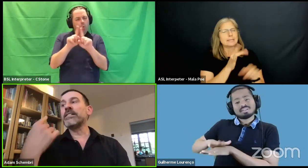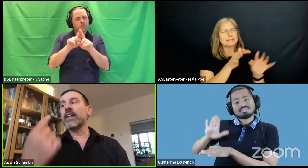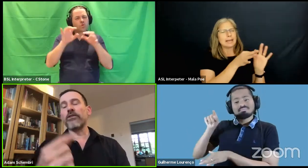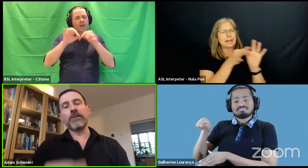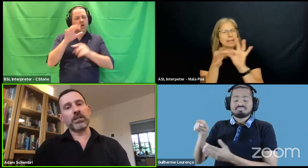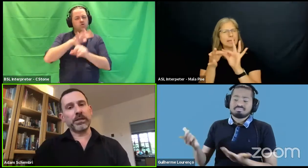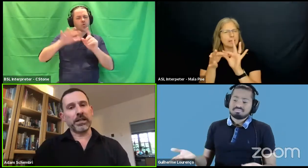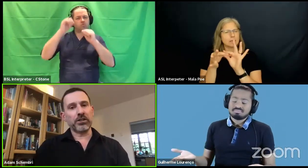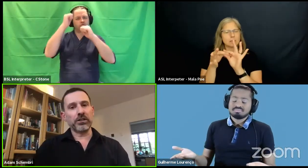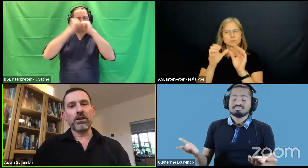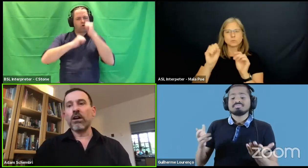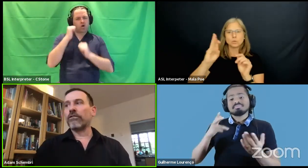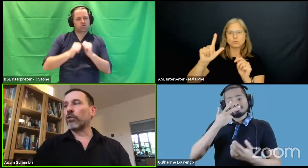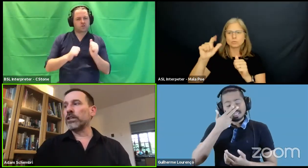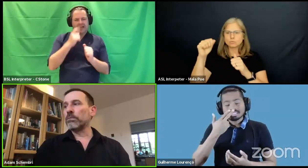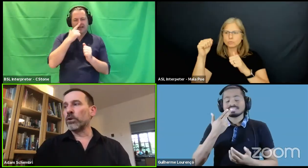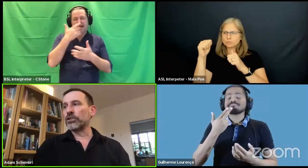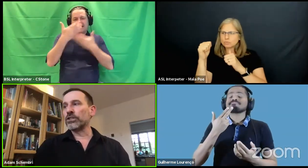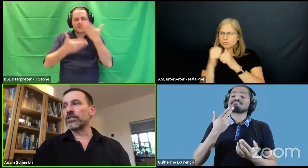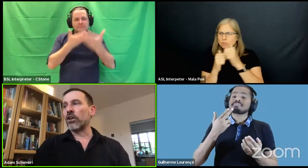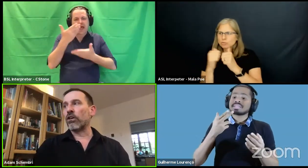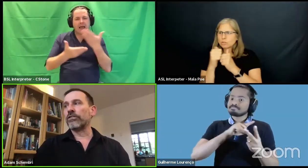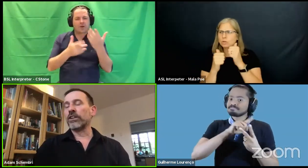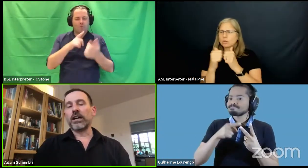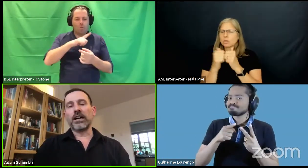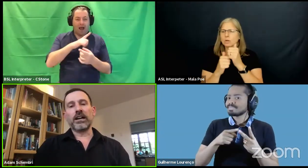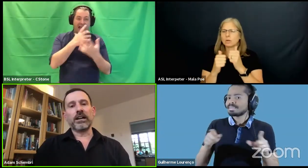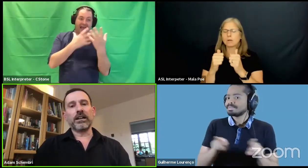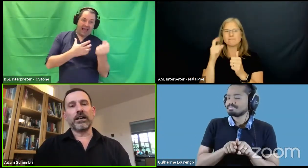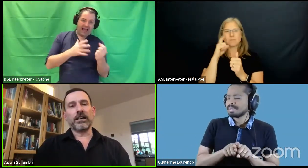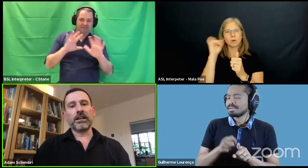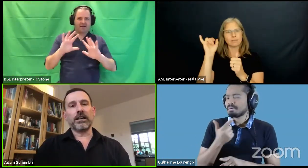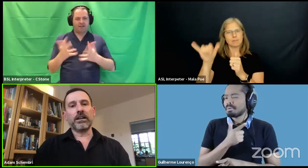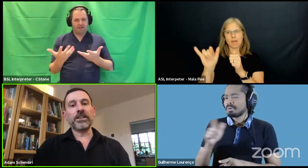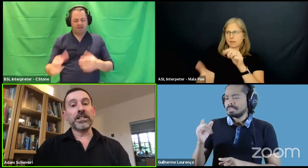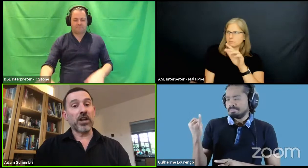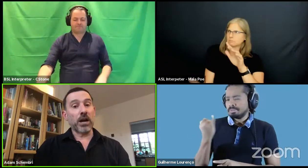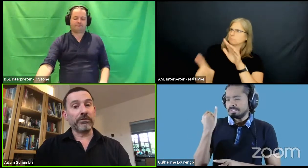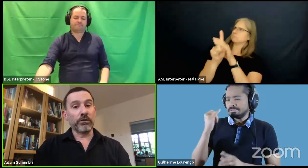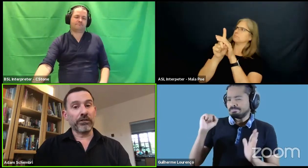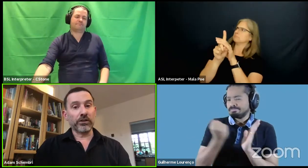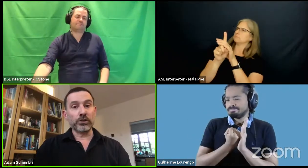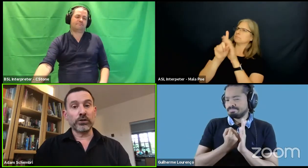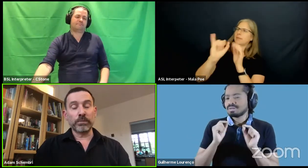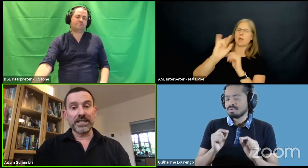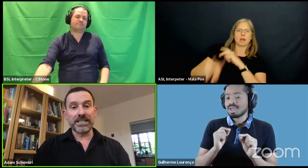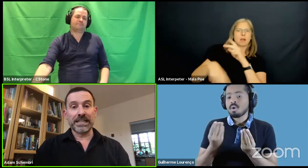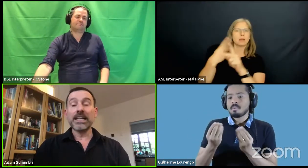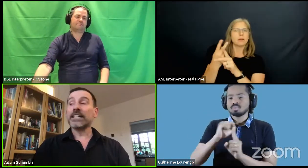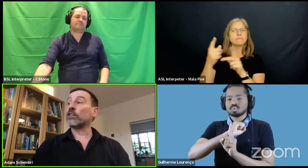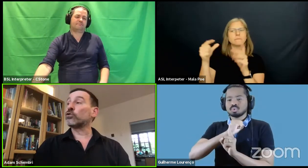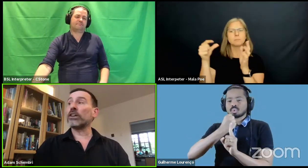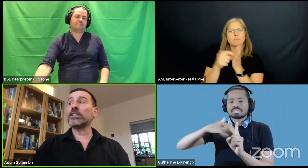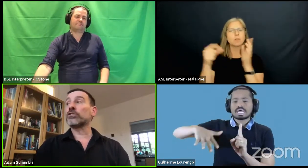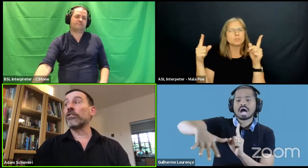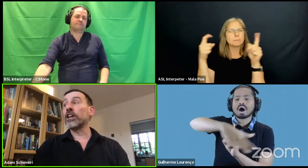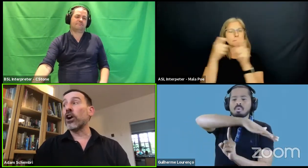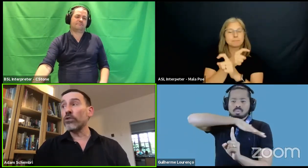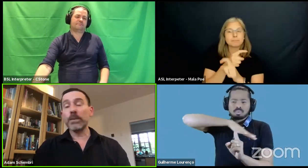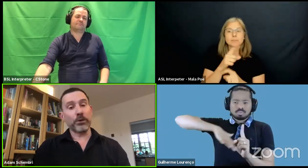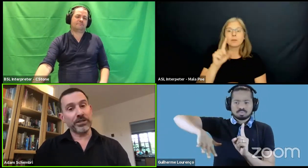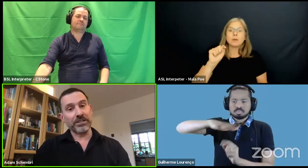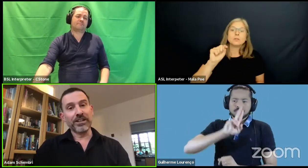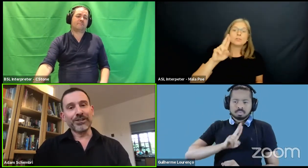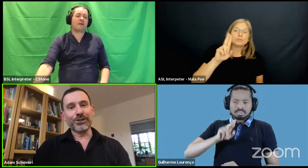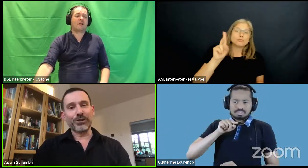being another explanation for the emergence of this type of morphological complexity. Now, Traugott not the